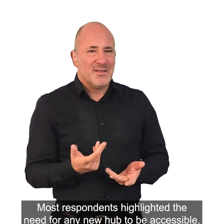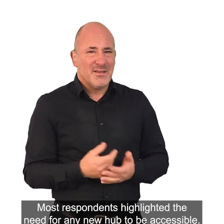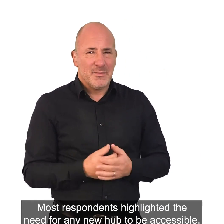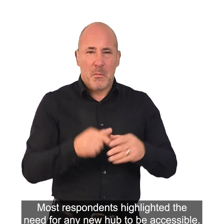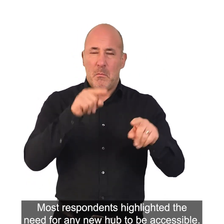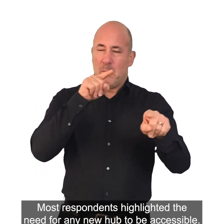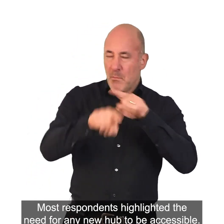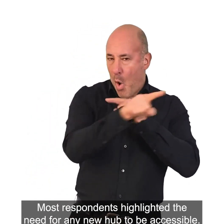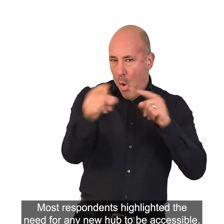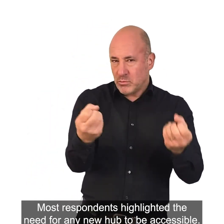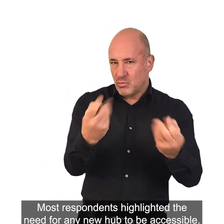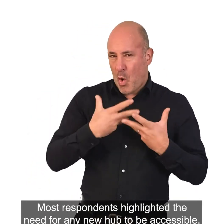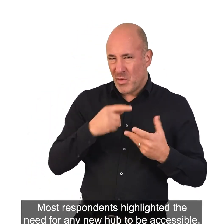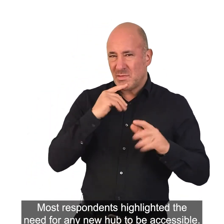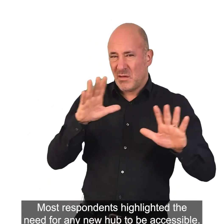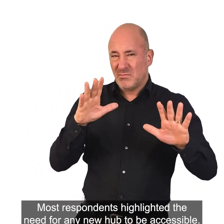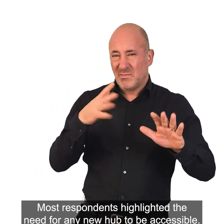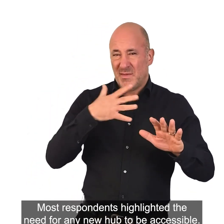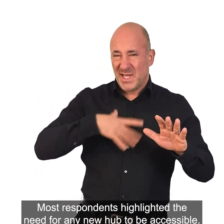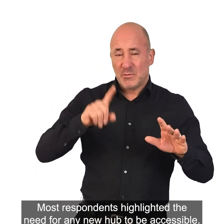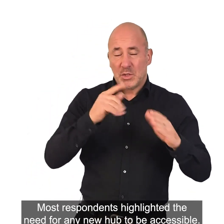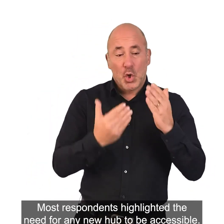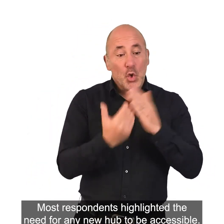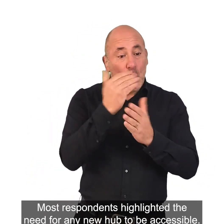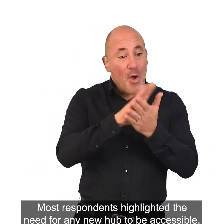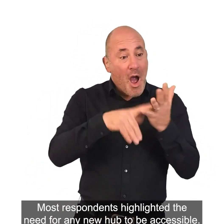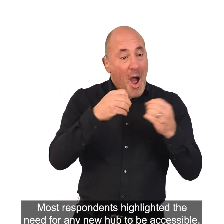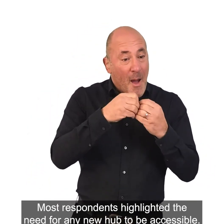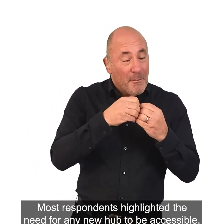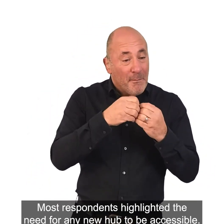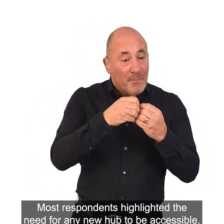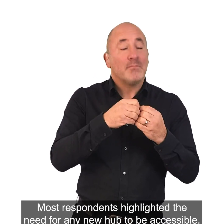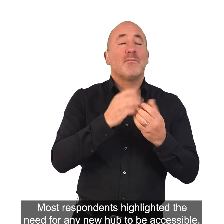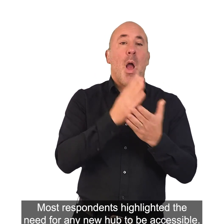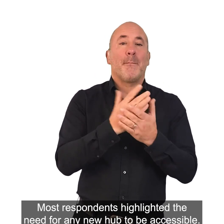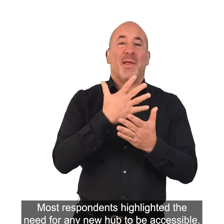priority. Most respondents highlighted the need for any new hub to be accessible.